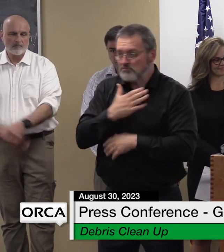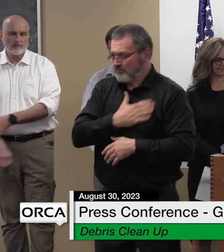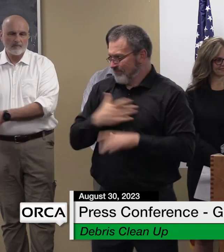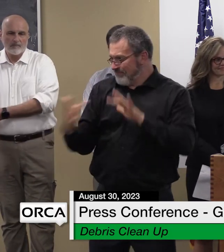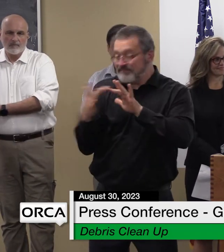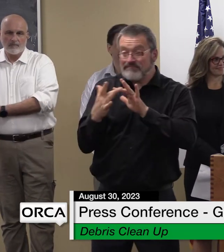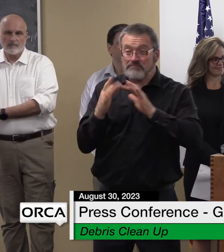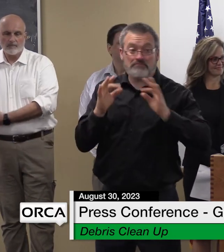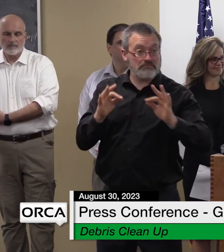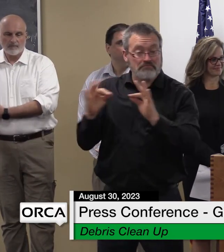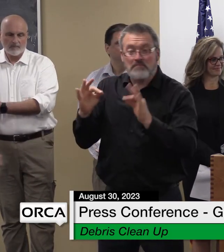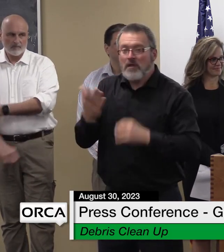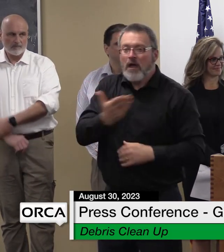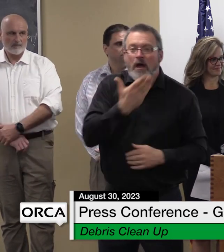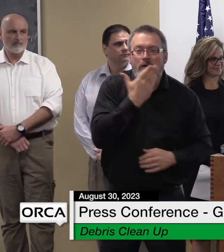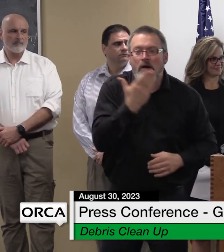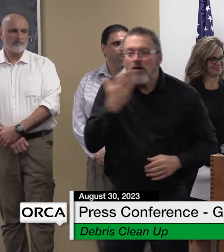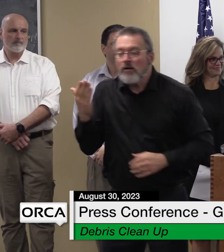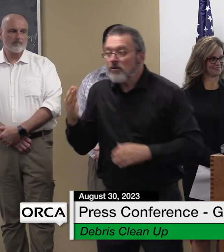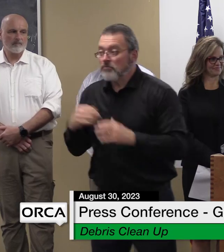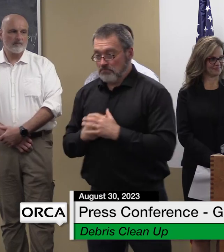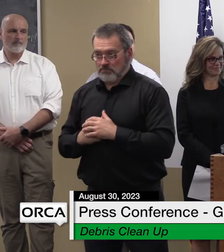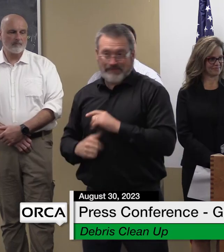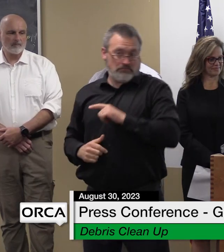Roy. Thank you, ma'am.